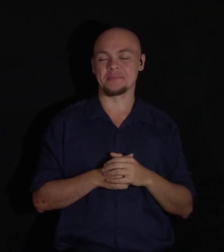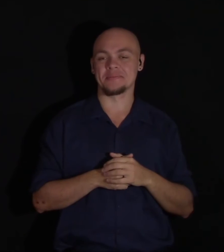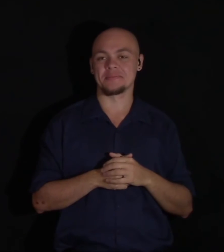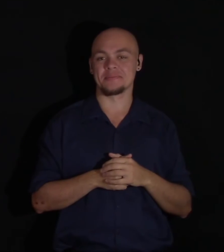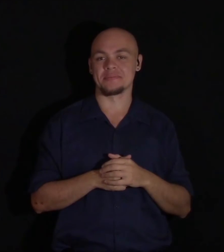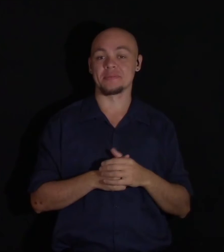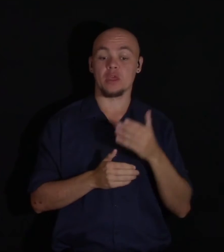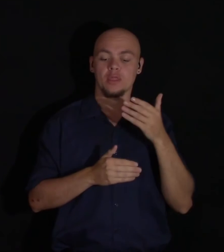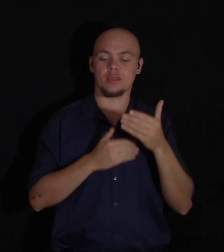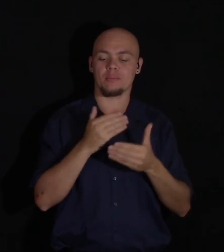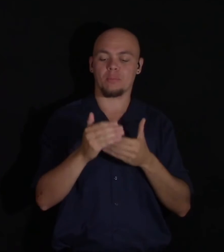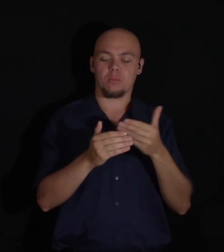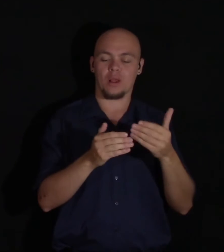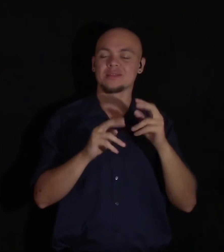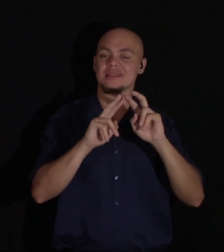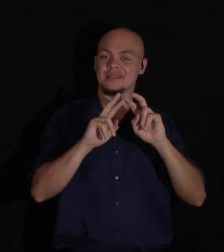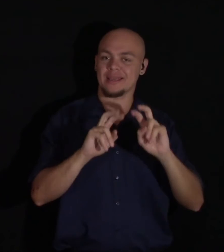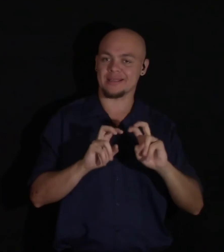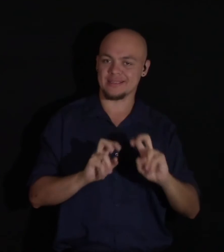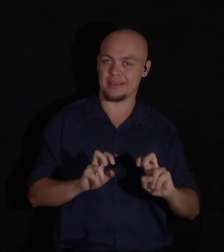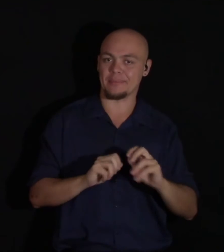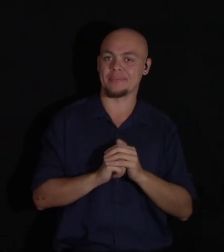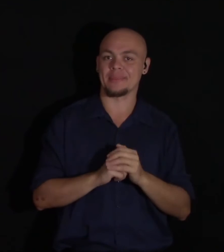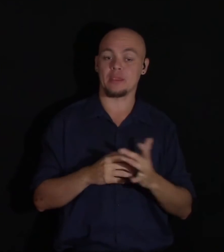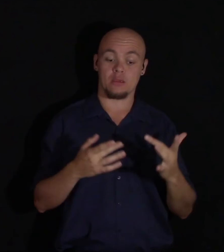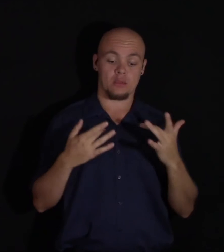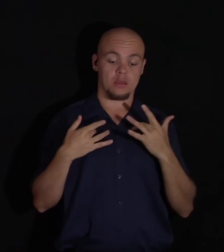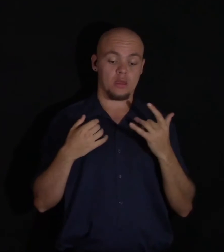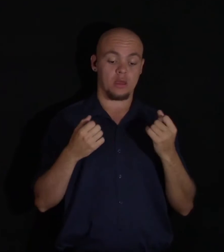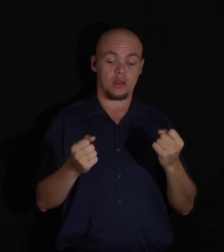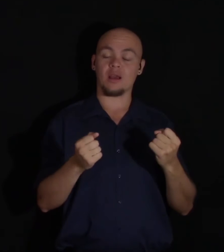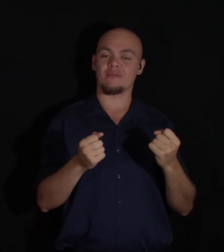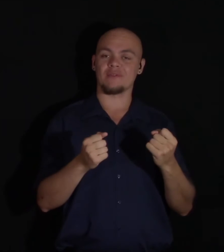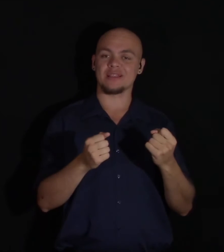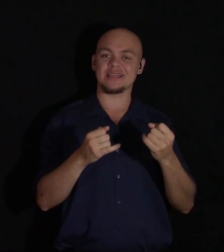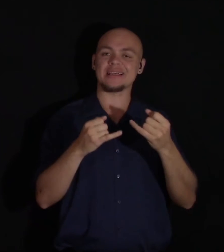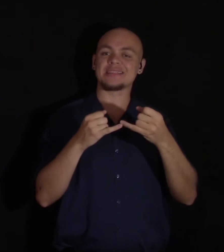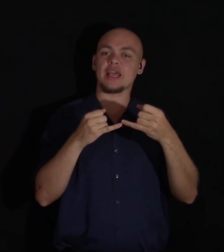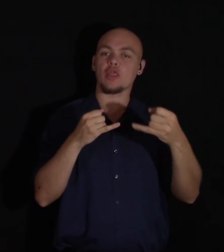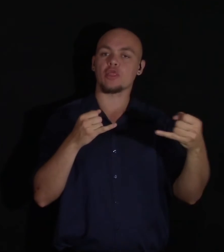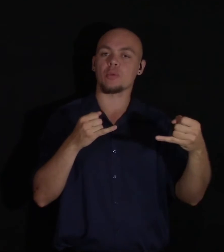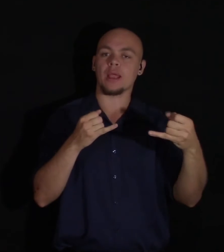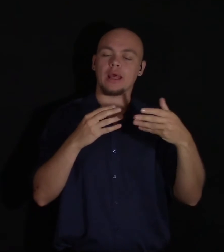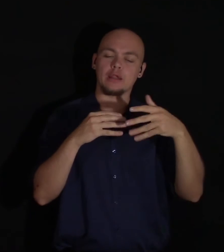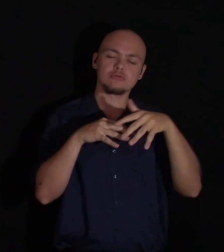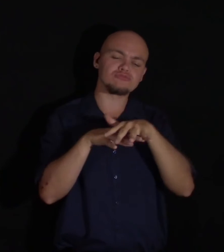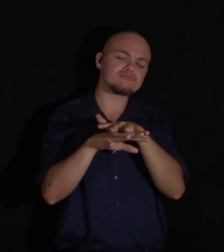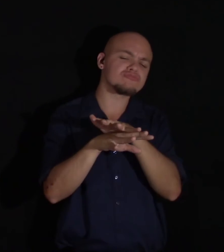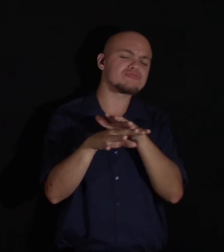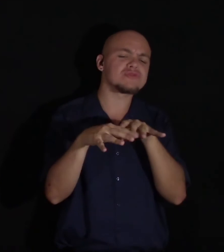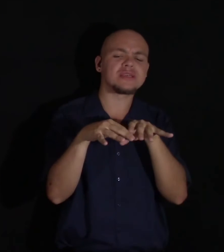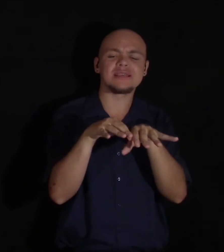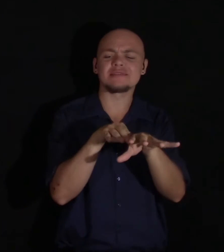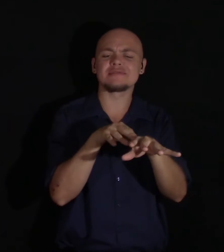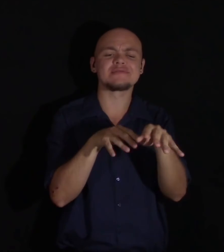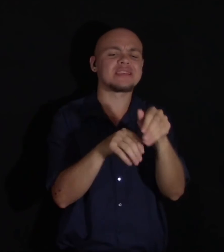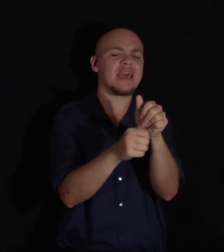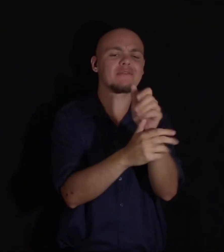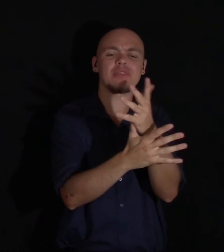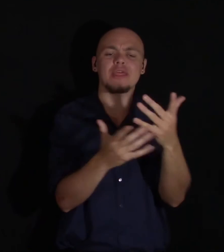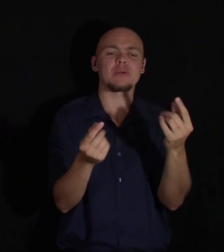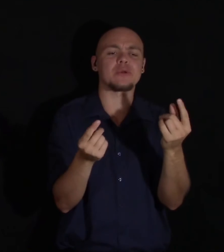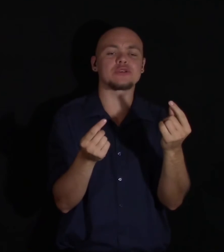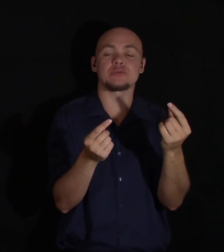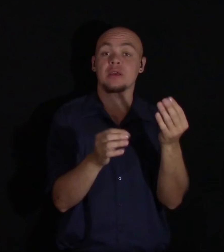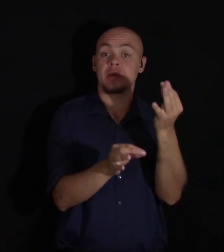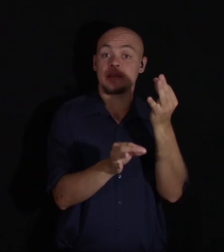Examine the process. Confidence is a thread that weaves its way through everything that we do. From